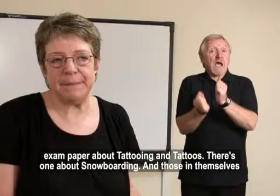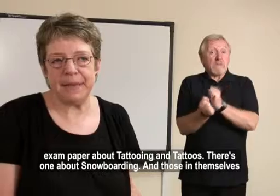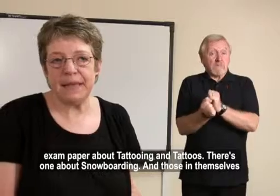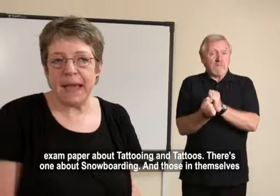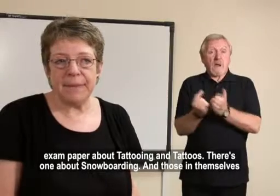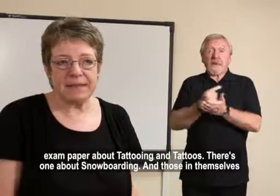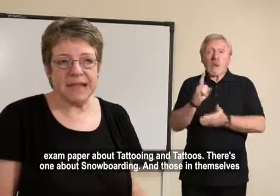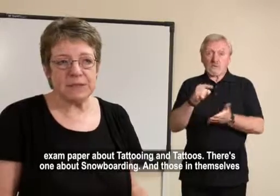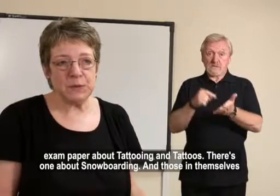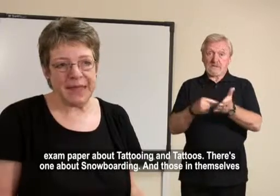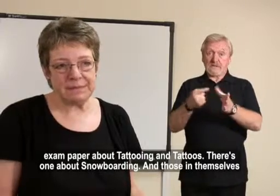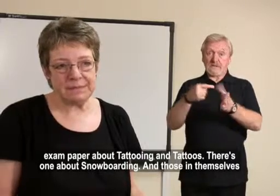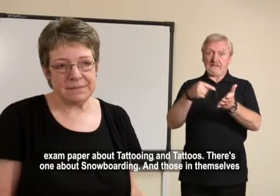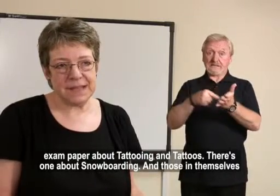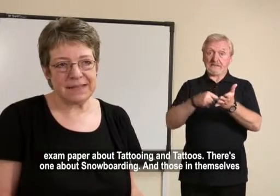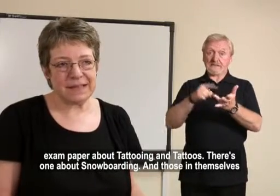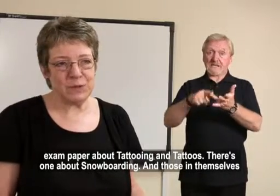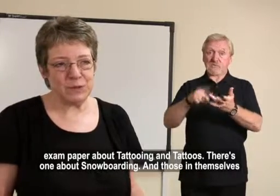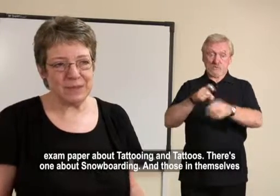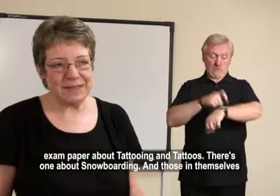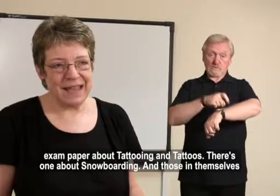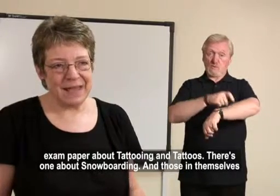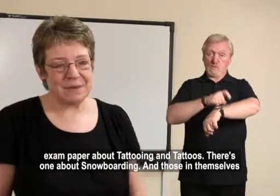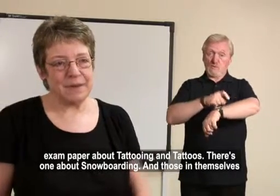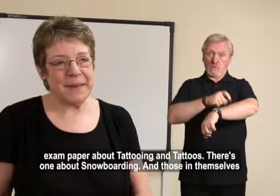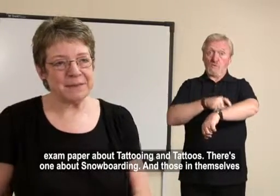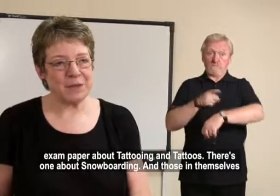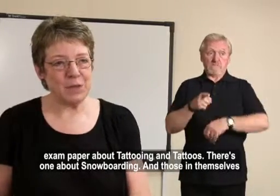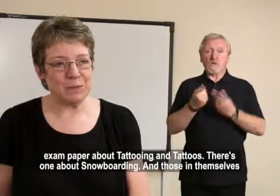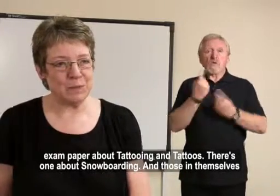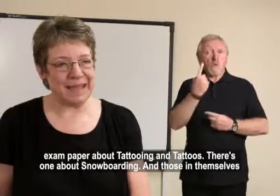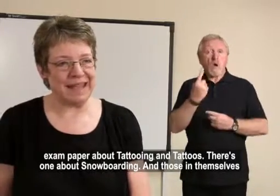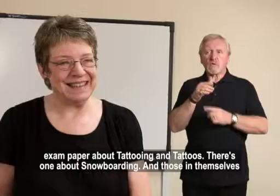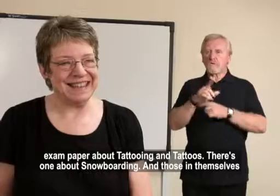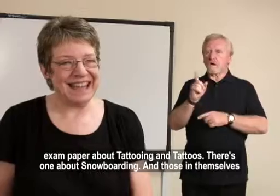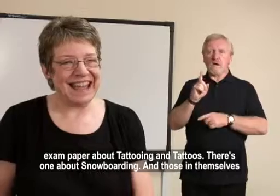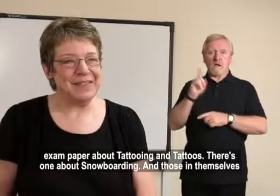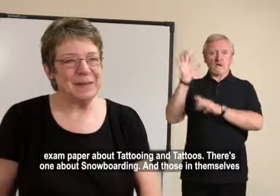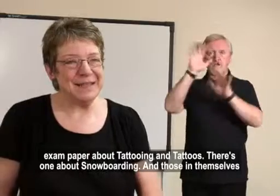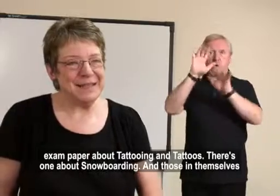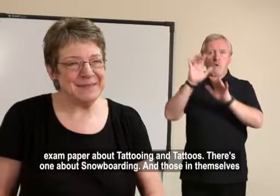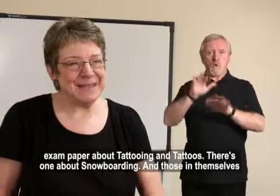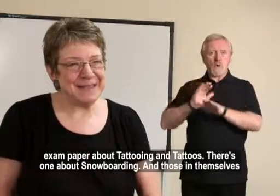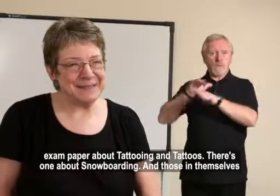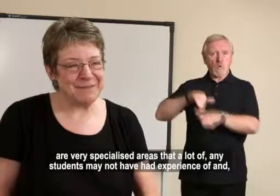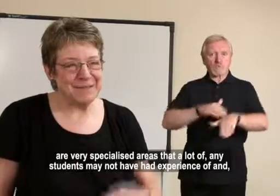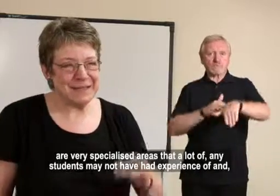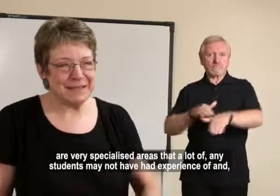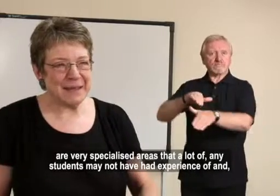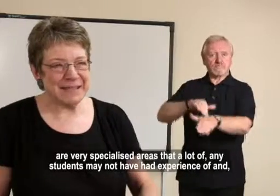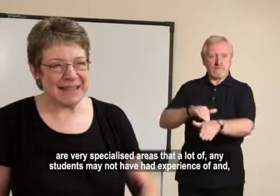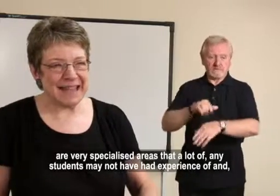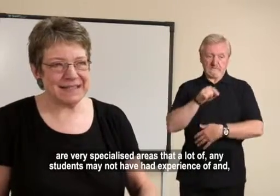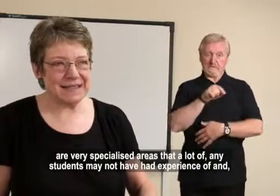exam paper about tattooing and tattoos. There's one about snowboarding, and those in themselves are